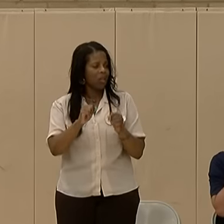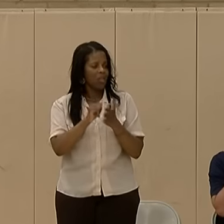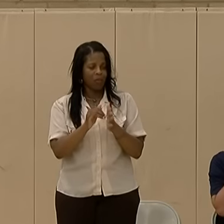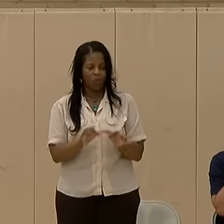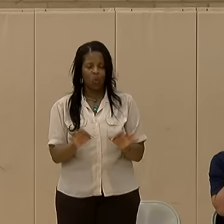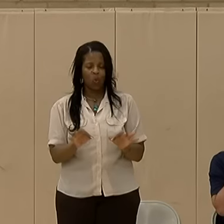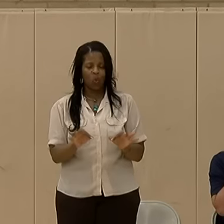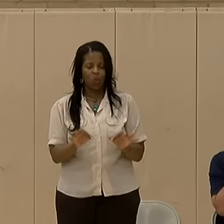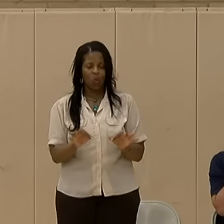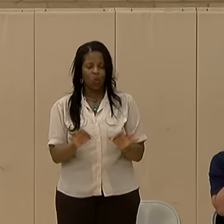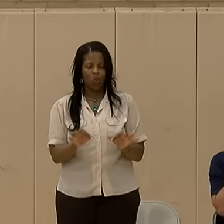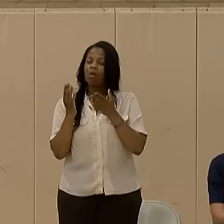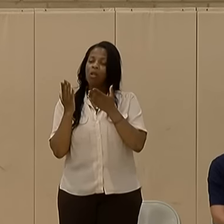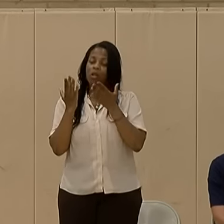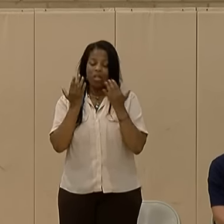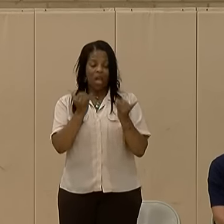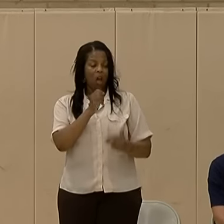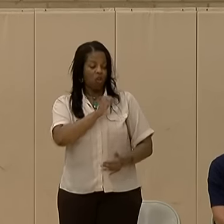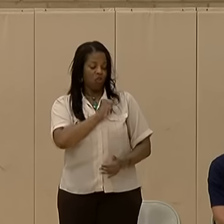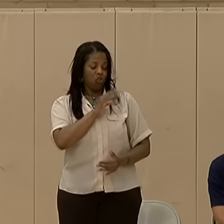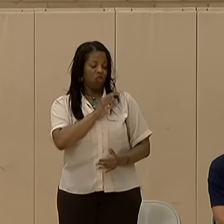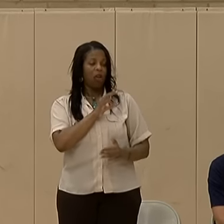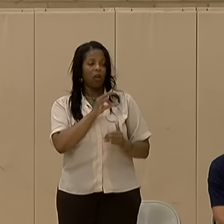like to bring up from the Sheriff's Department,